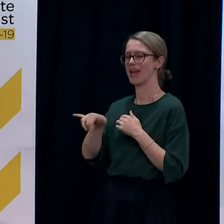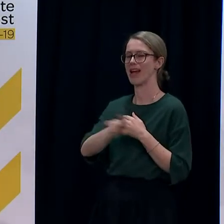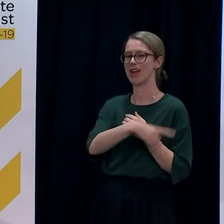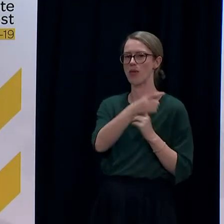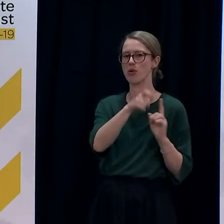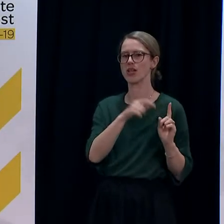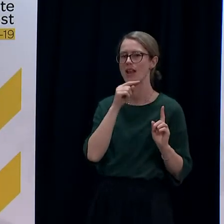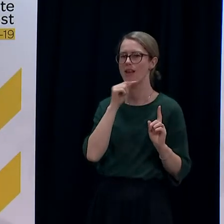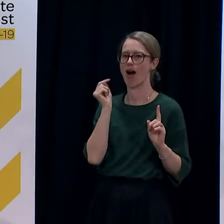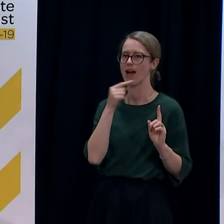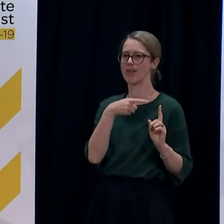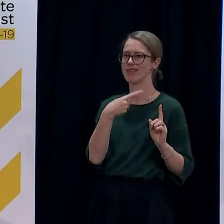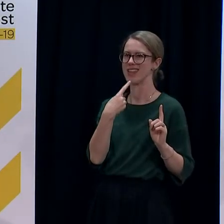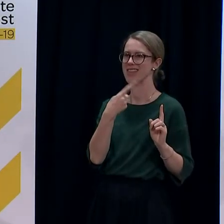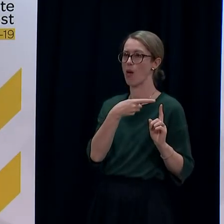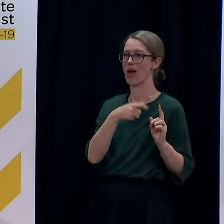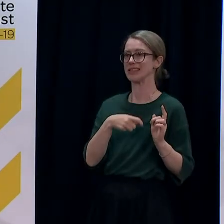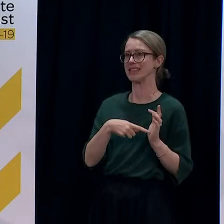misrepresented how essential they were.